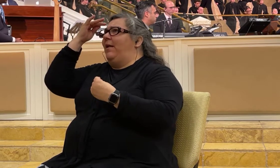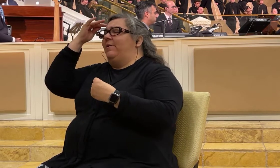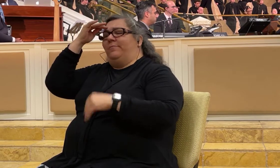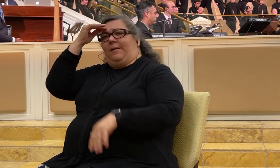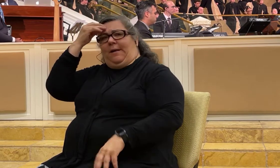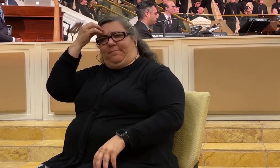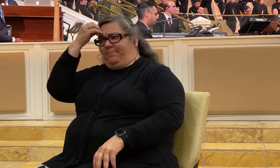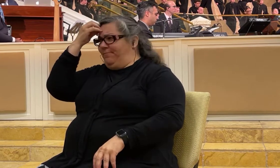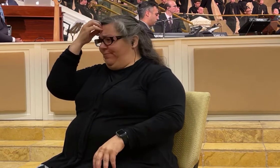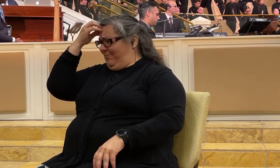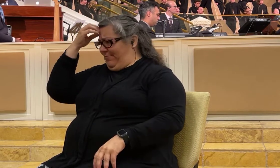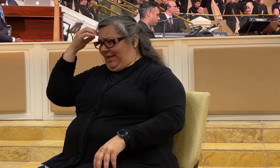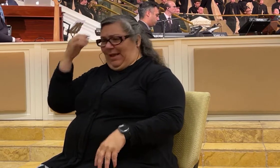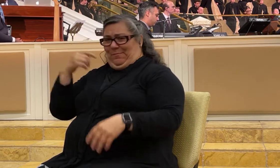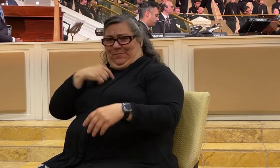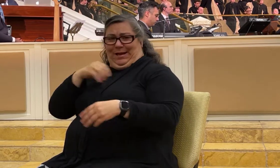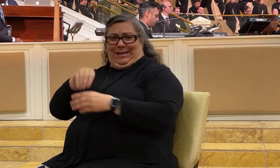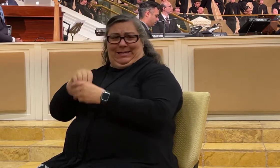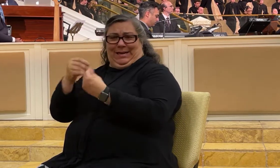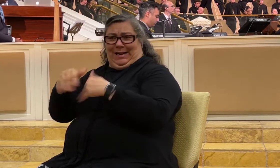consider. I don't know if I'm in the land of